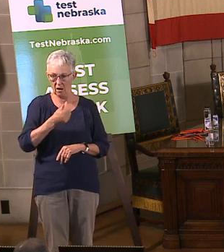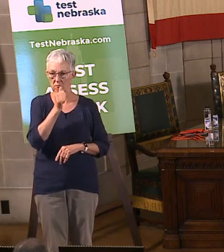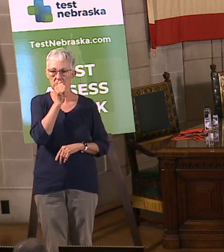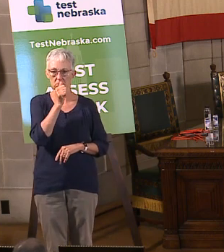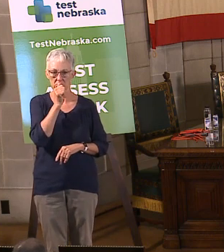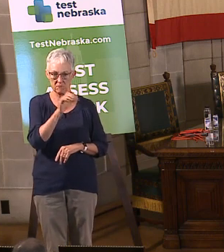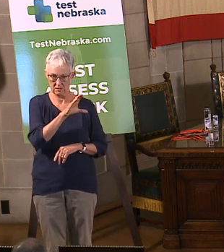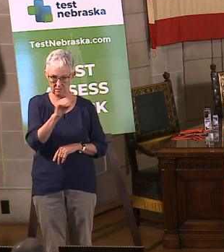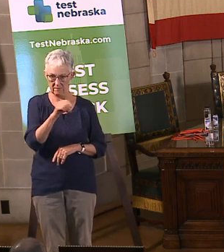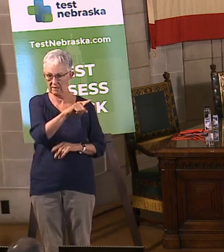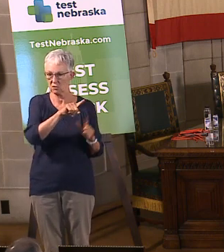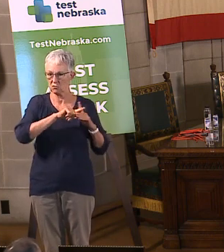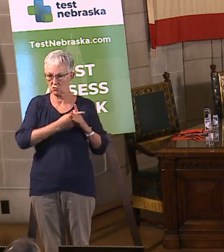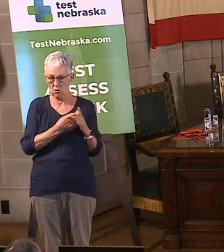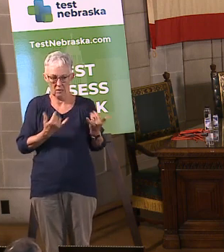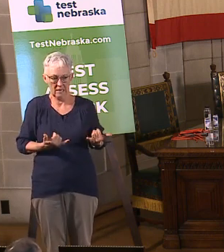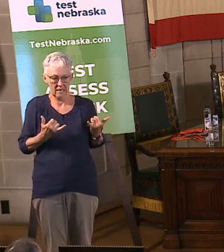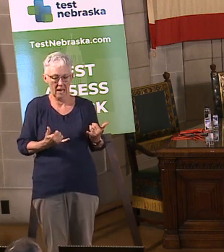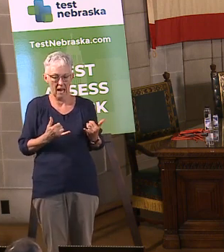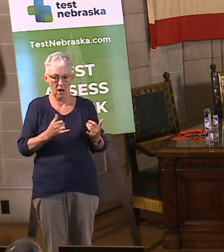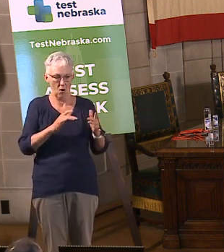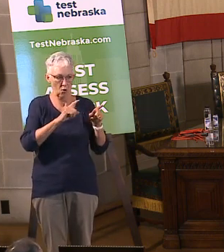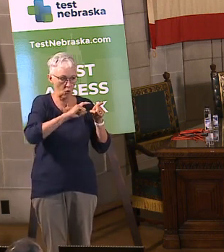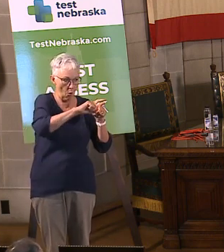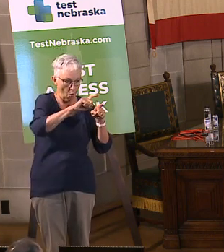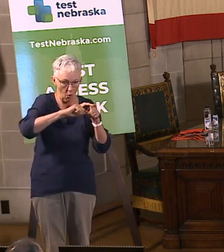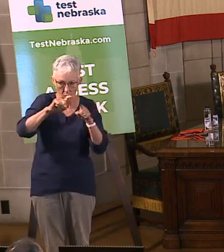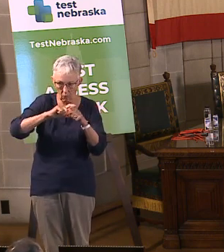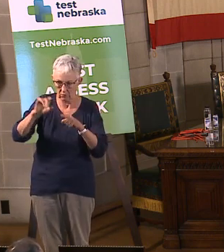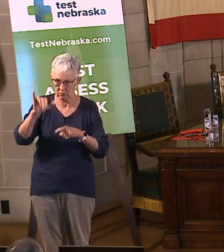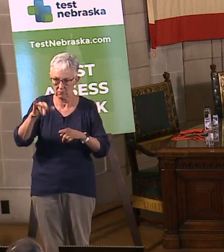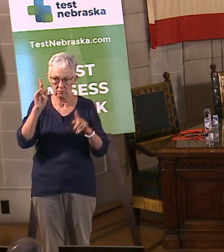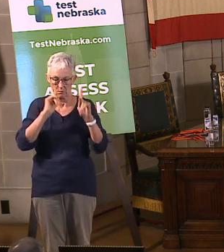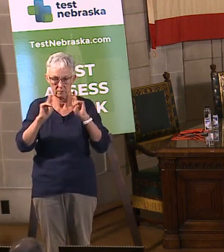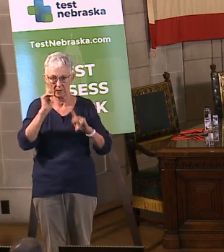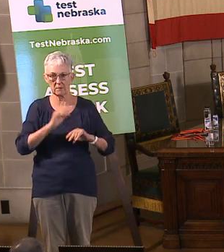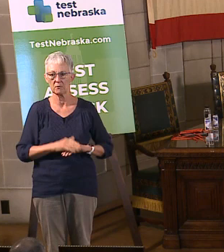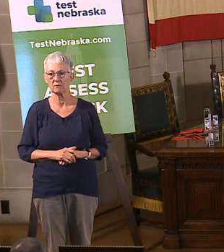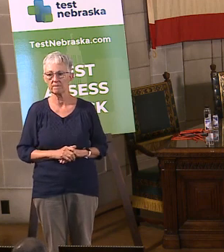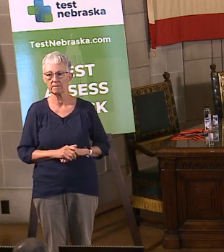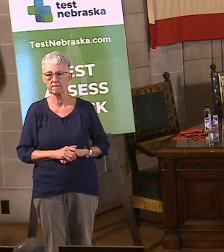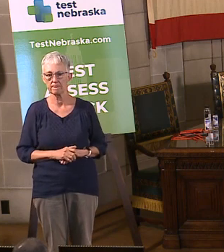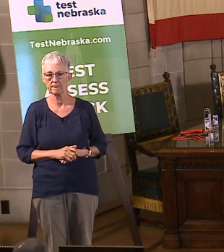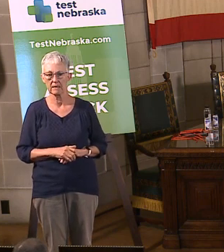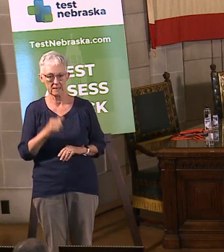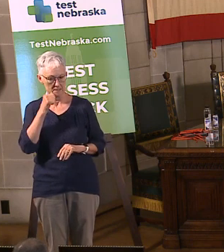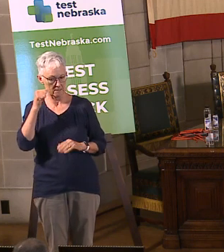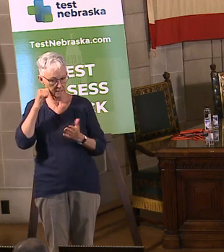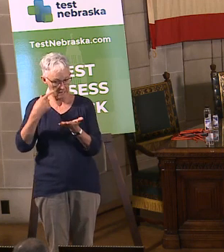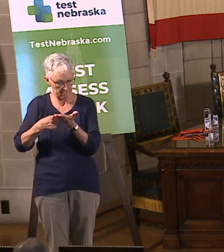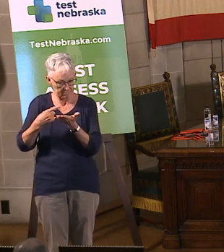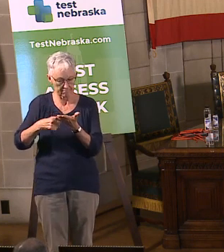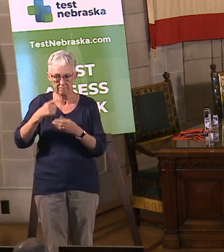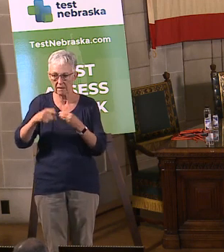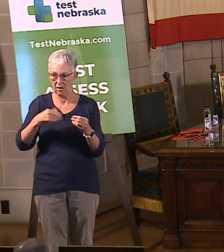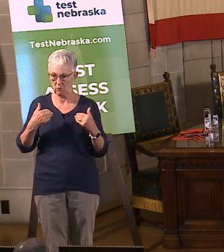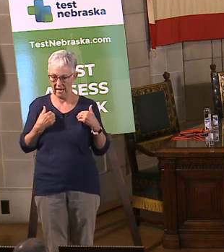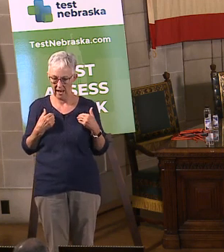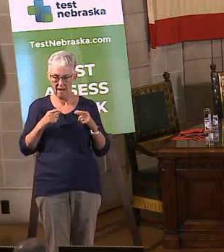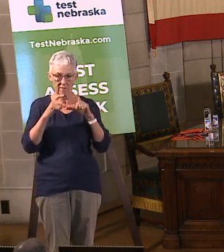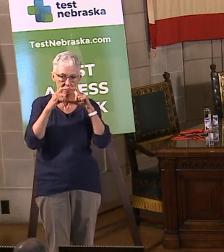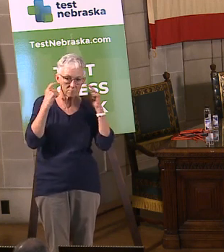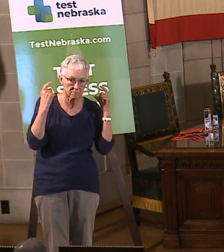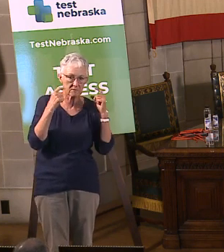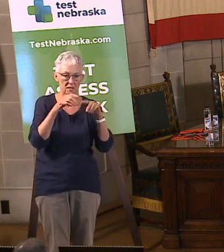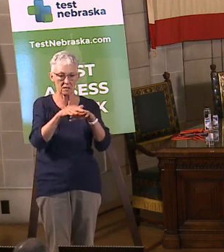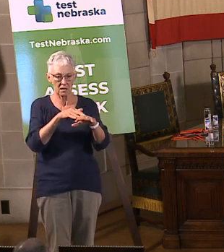we're continuing to augment the contact tracing. We've talked about, getting PPE and getting that distributed. We're feeling good about where we are with regard to